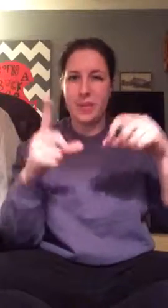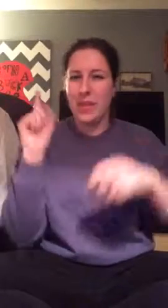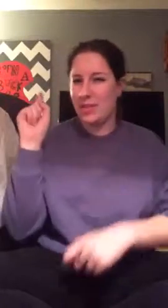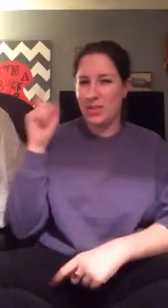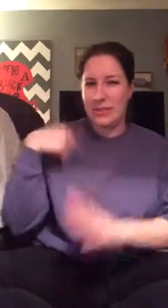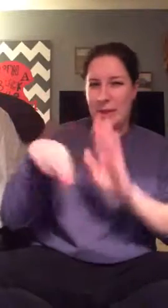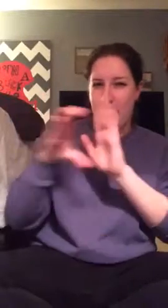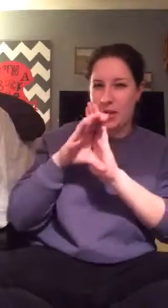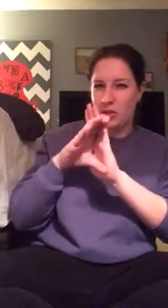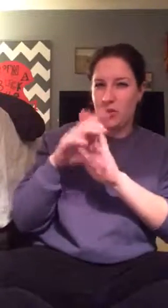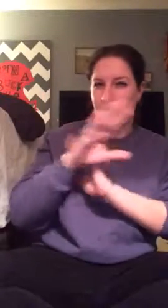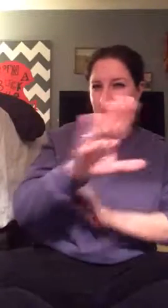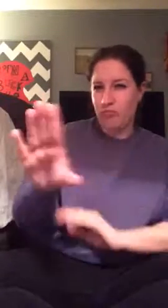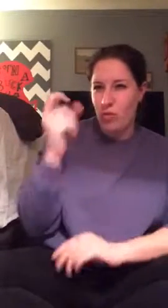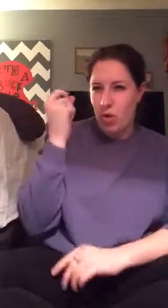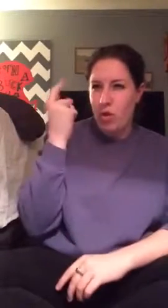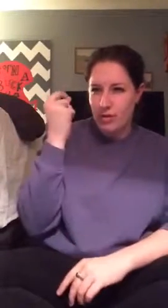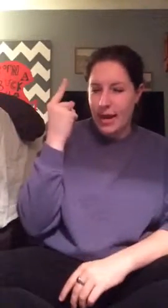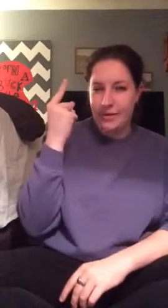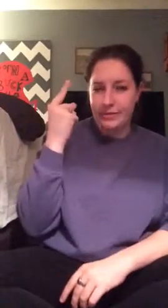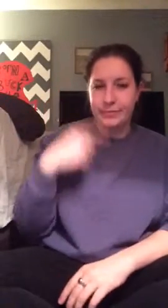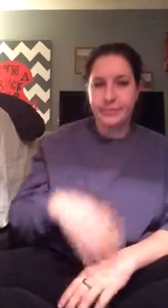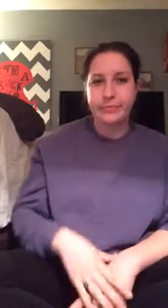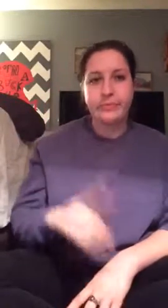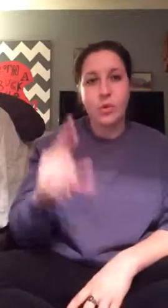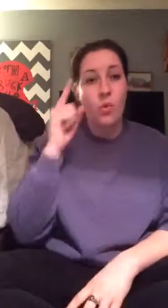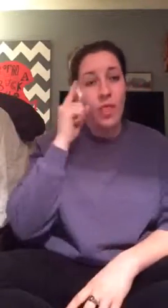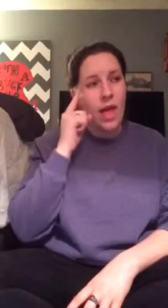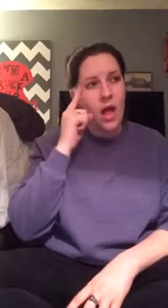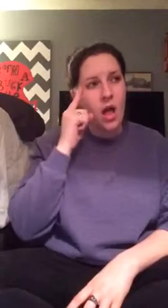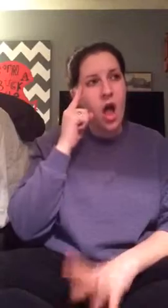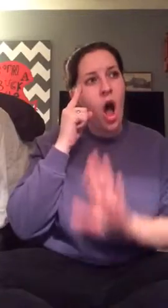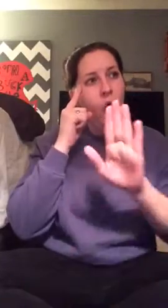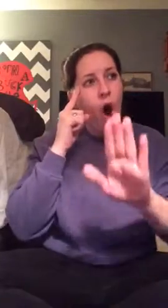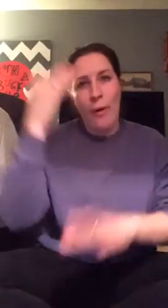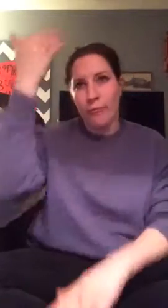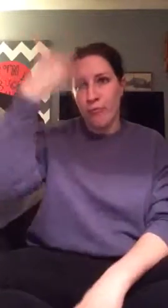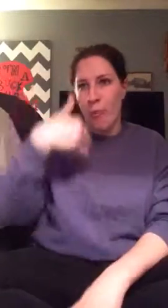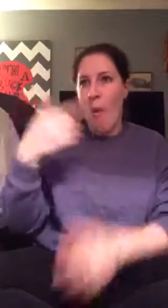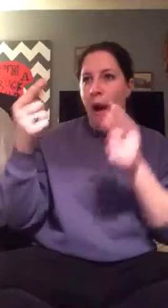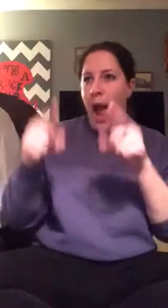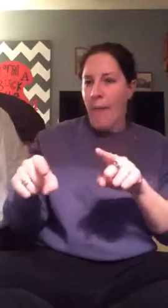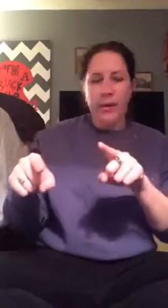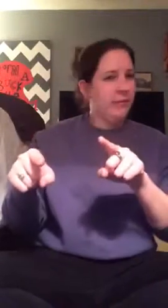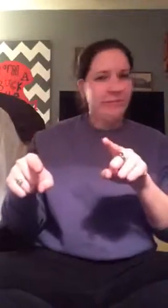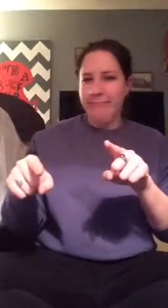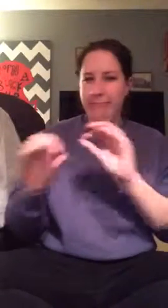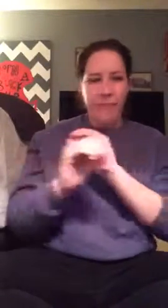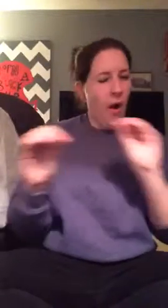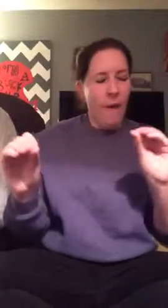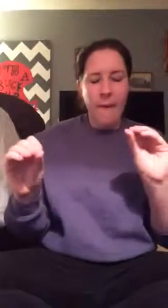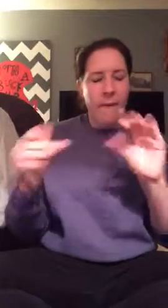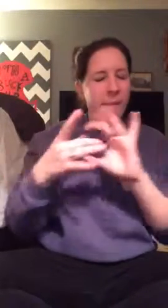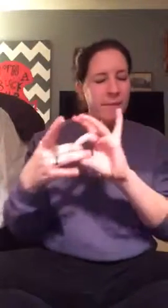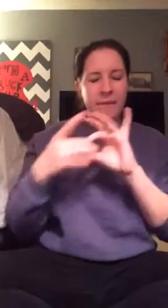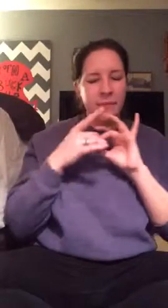how the connection is synced, so that you kind of think, oh, there is a stroke here, now this is the pathway that is affected. Okay, largely you can predict